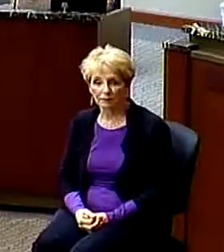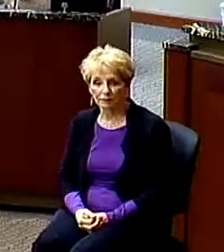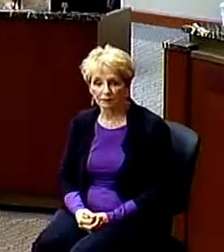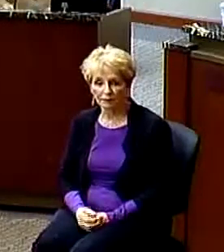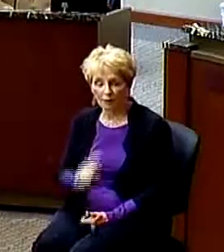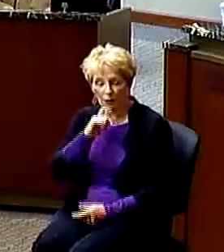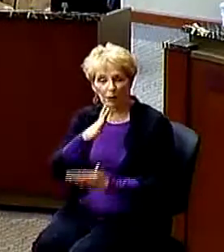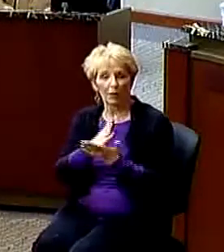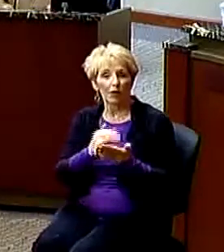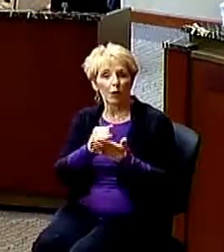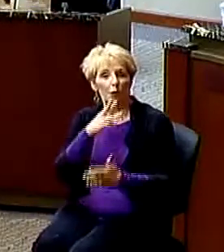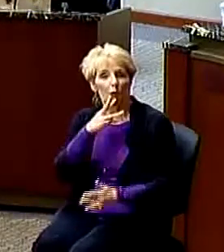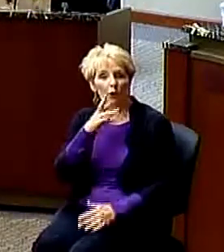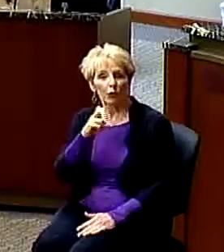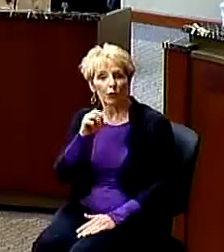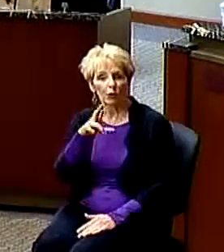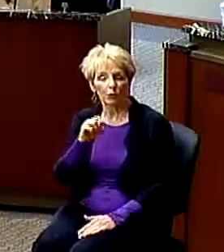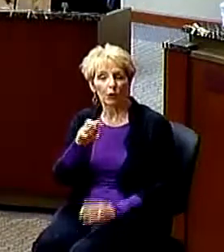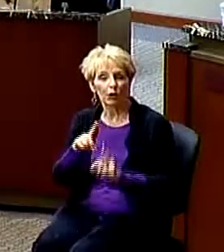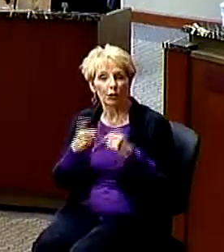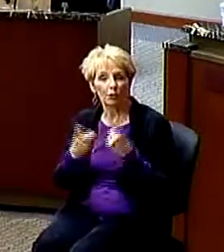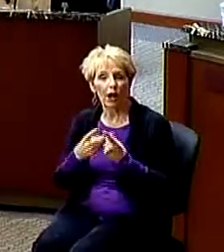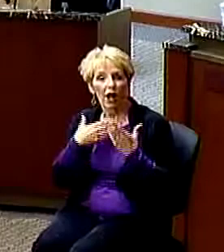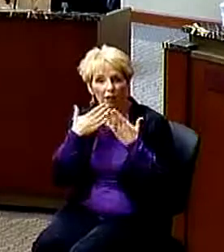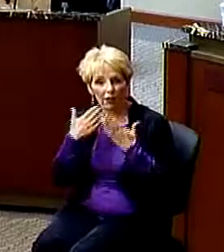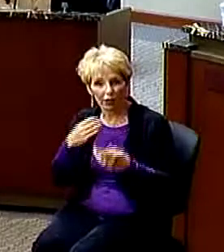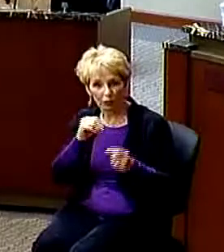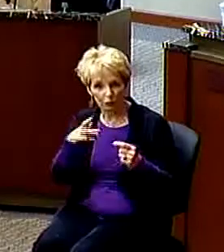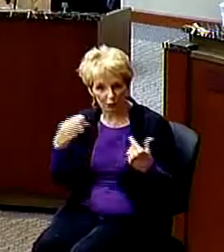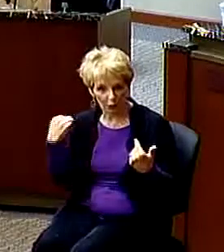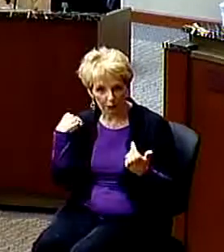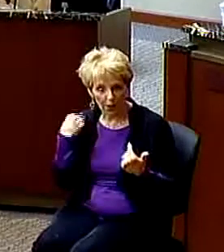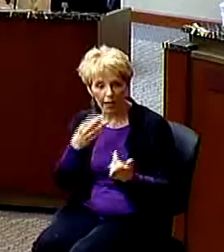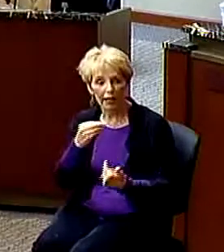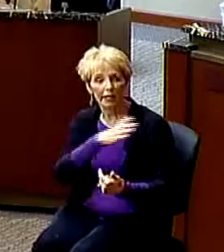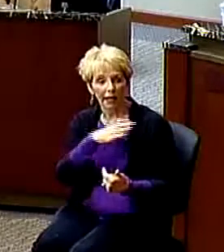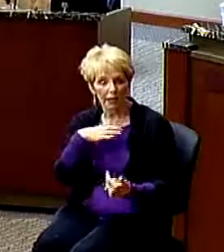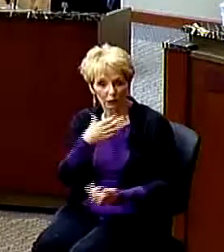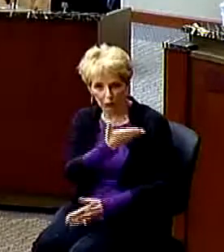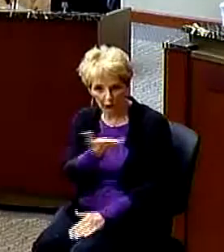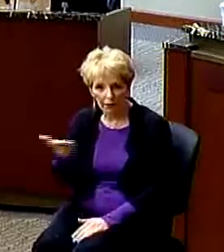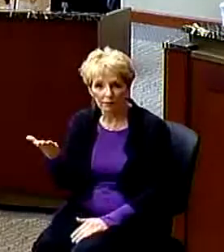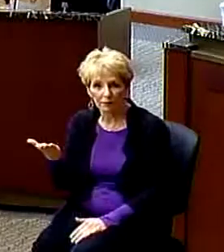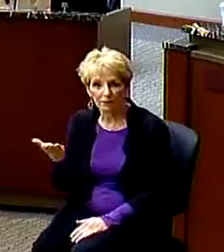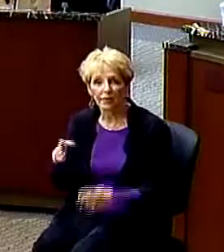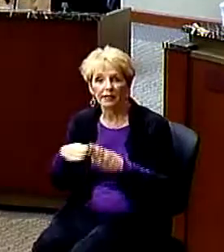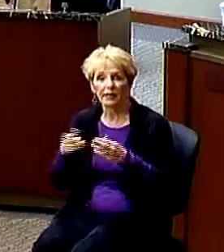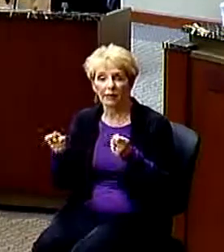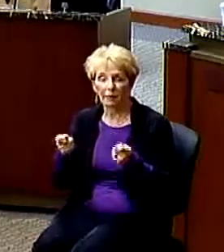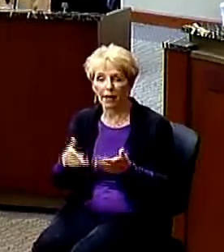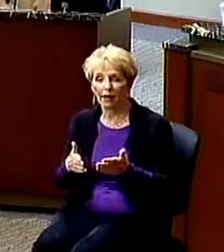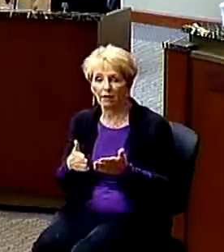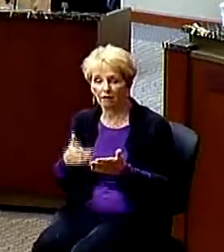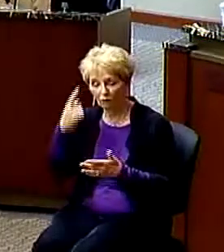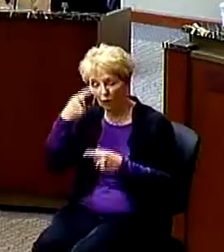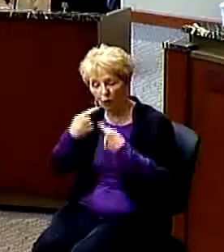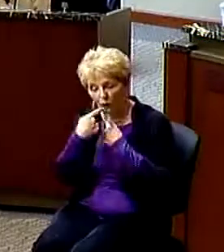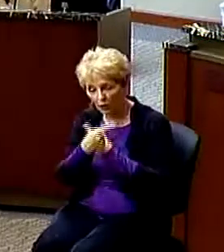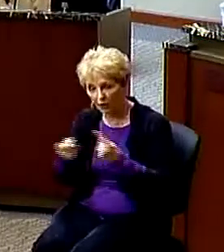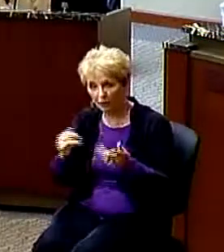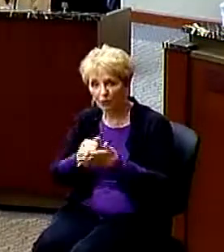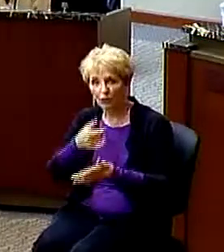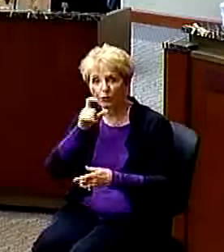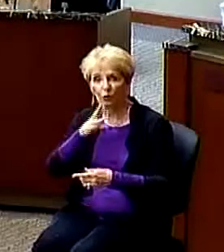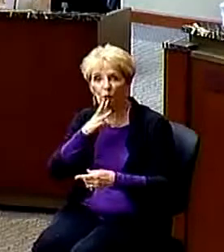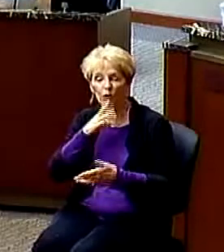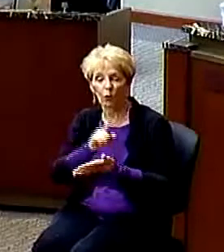On behalf of the Water Resources Department, I thank you, Mr. Mayor, and council members and city manager for proclaiming this Drinking